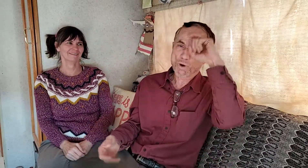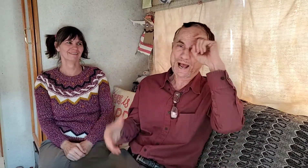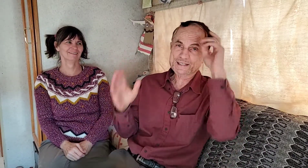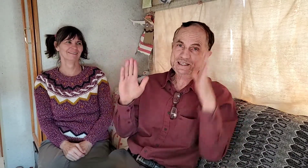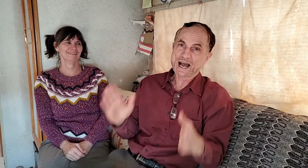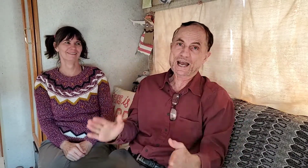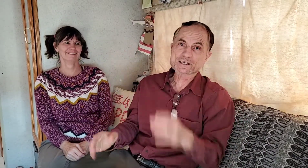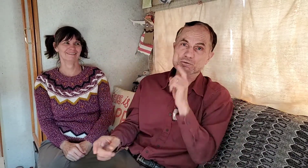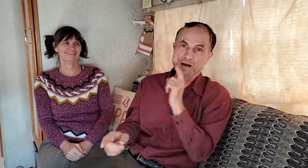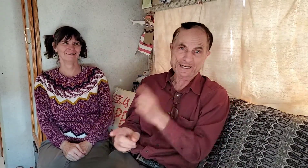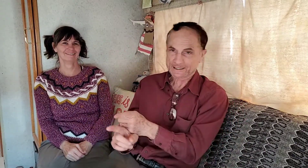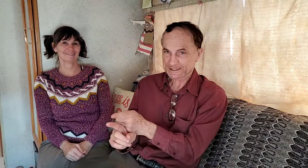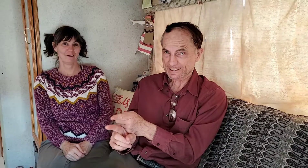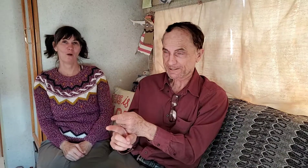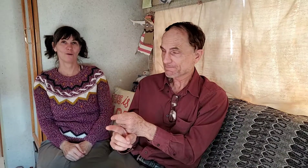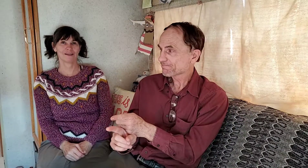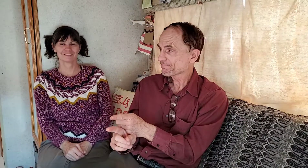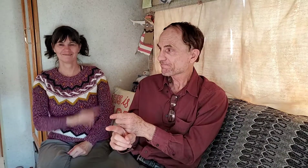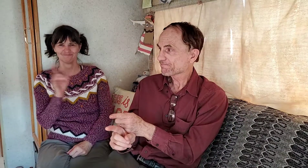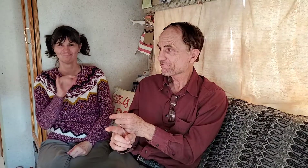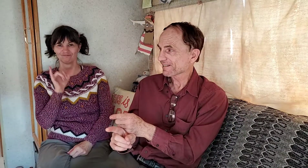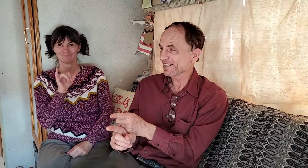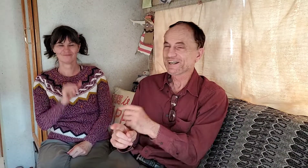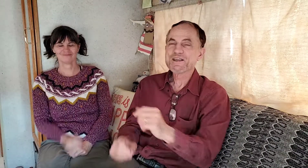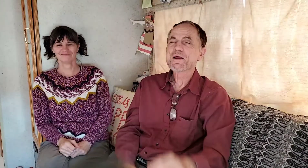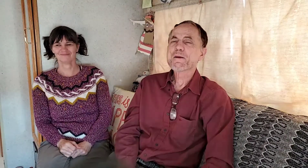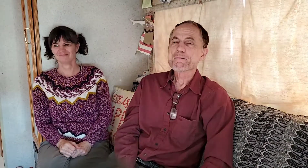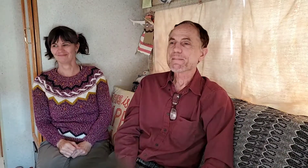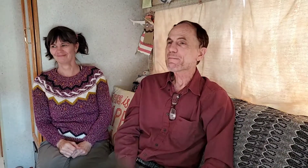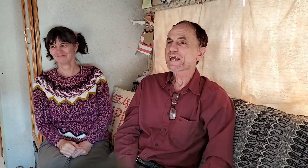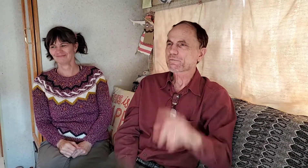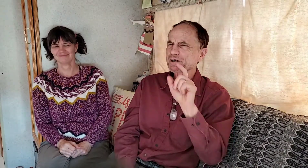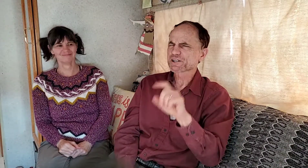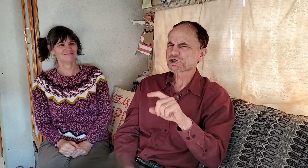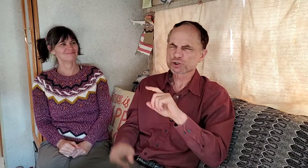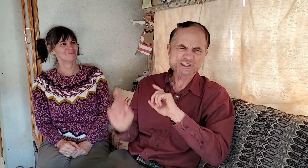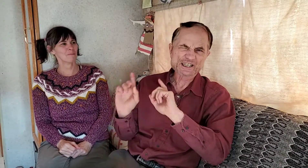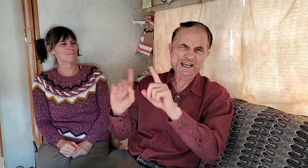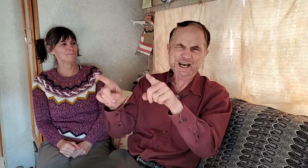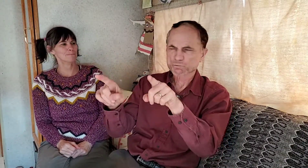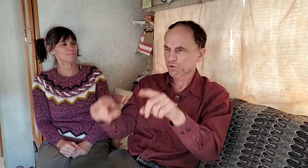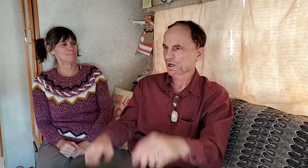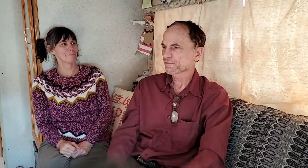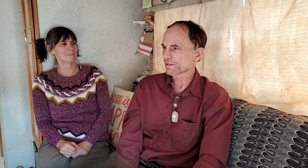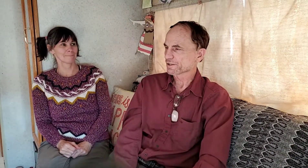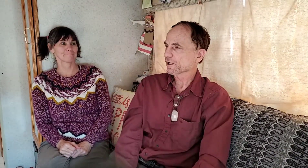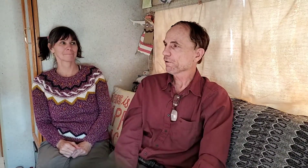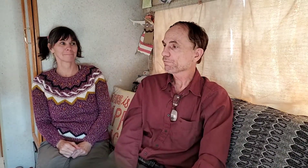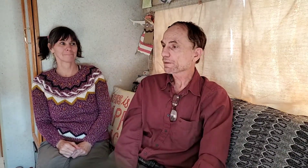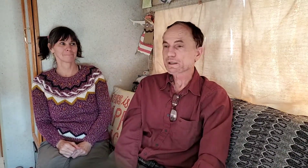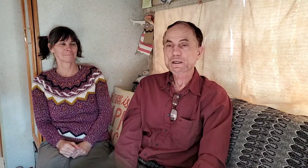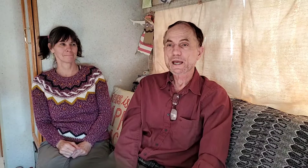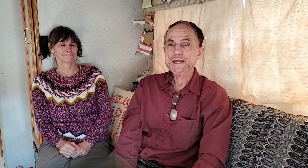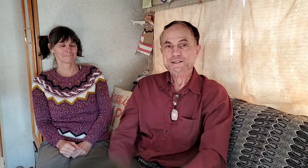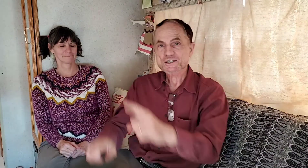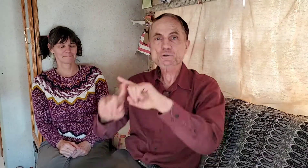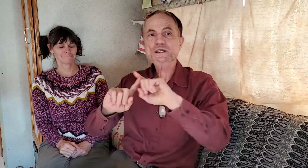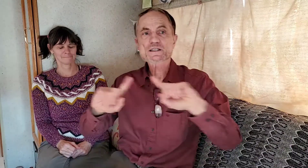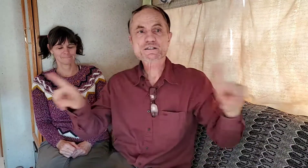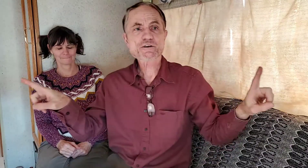wise guy is right. Always. Maybe I really should get out more often, you know? Hey, it certainly is different